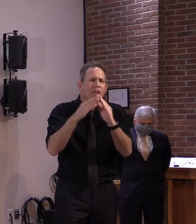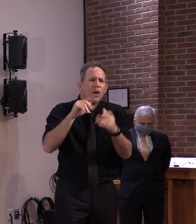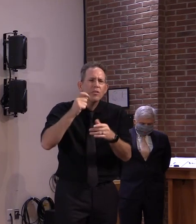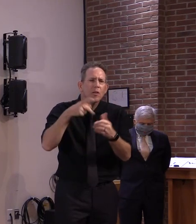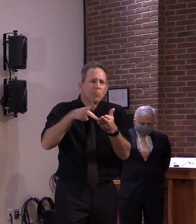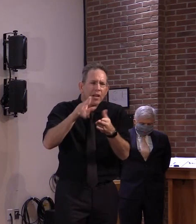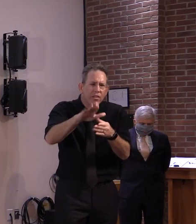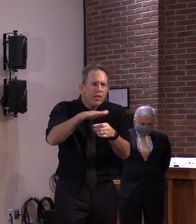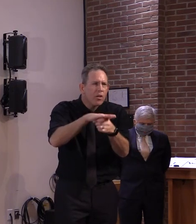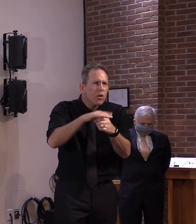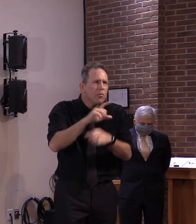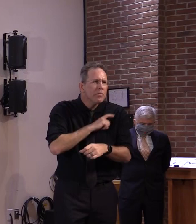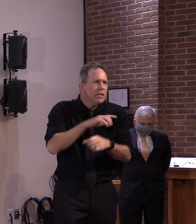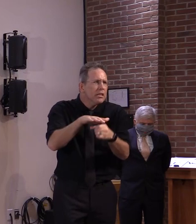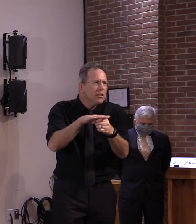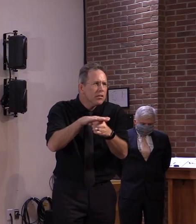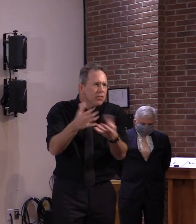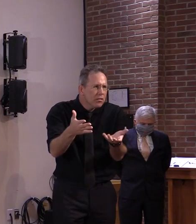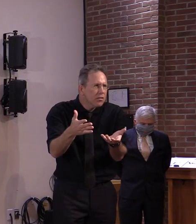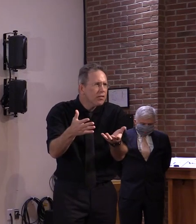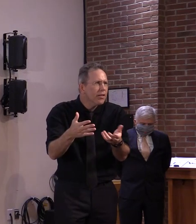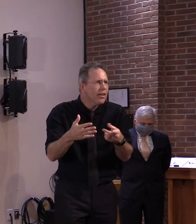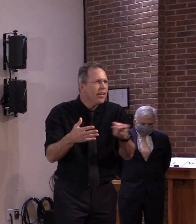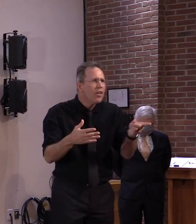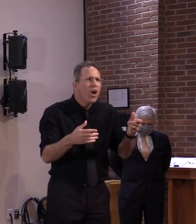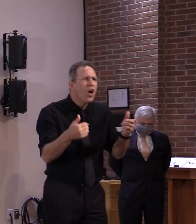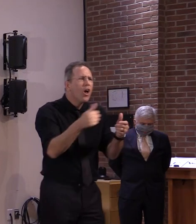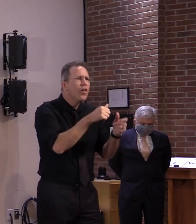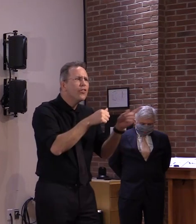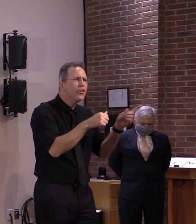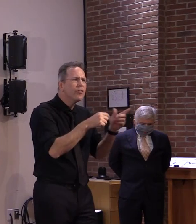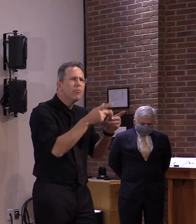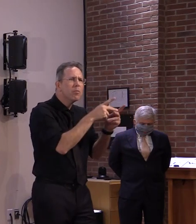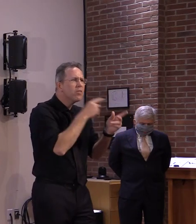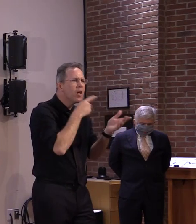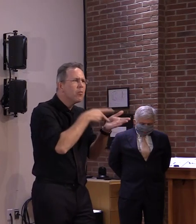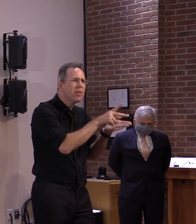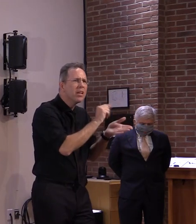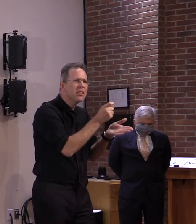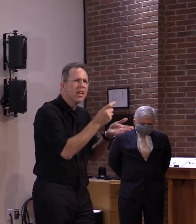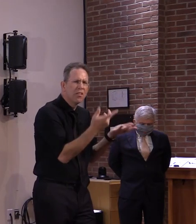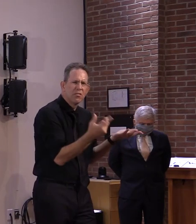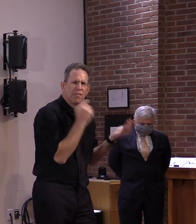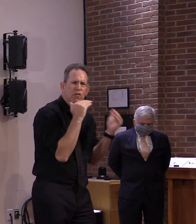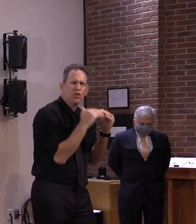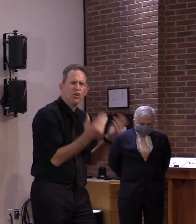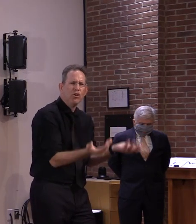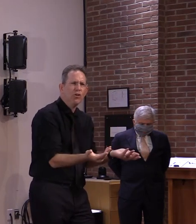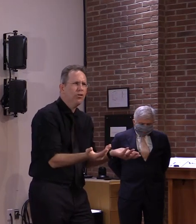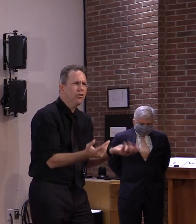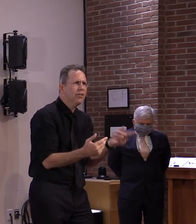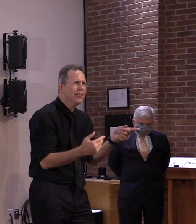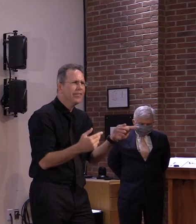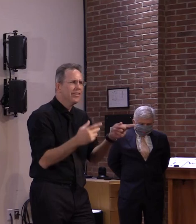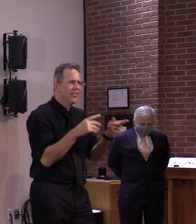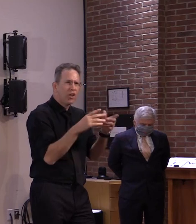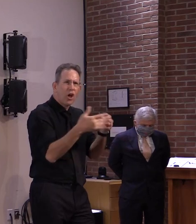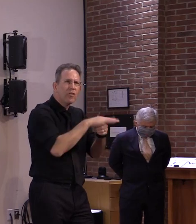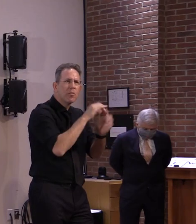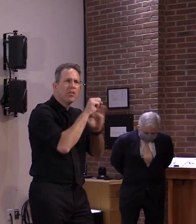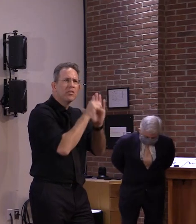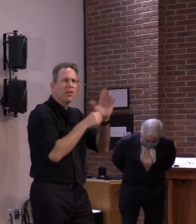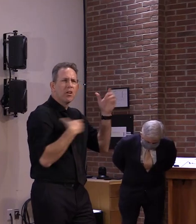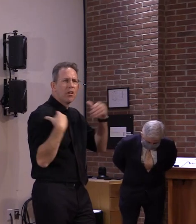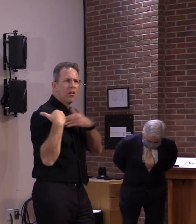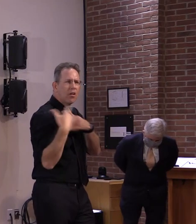law enforcement, while taxpayers in other areas are not paying for being covered by the state police. So there's